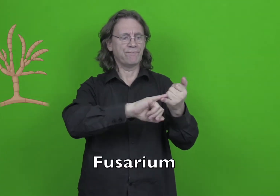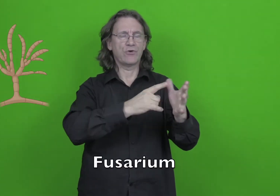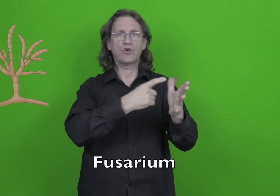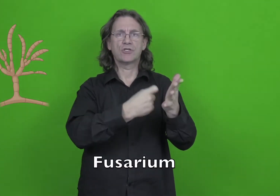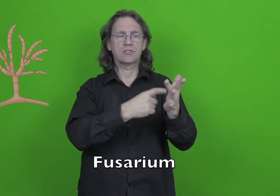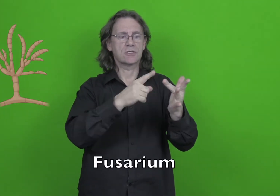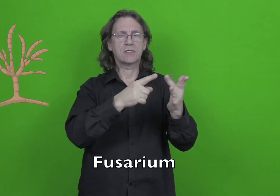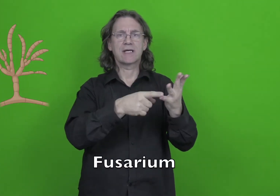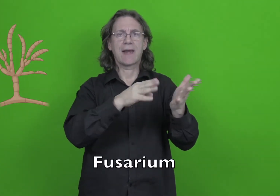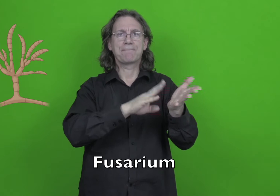Fusarium